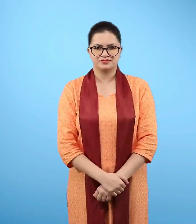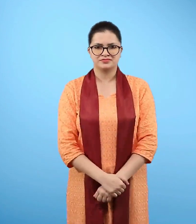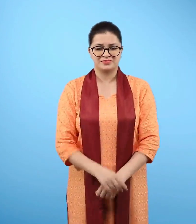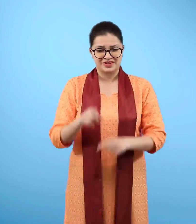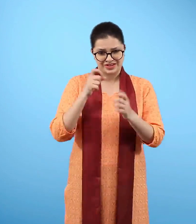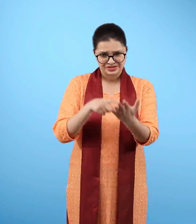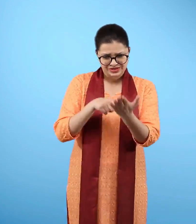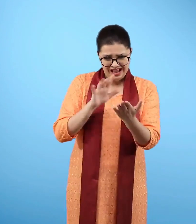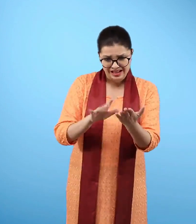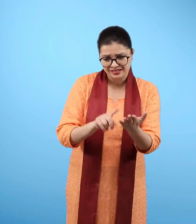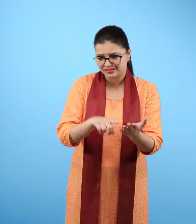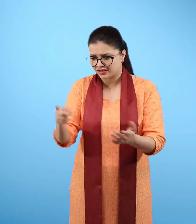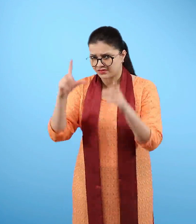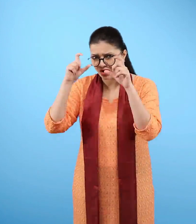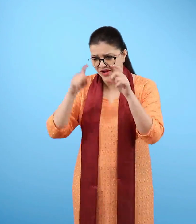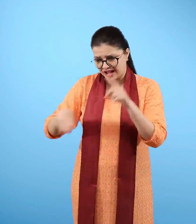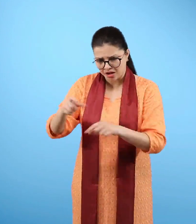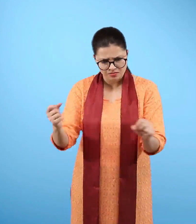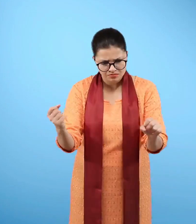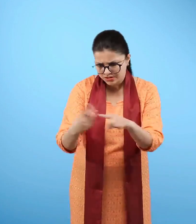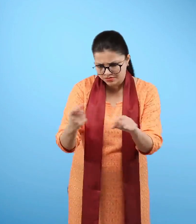Look for them in the photo.